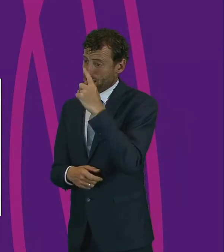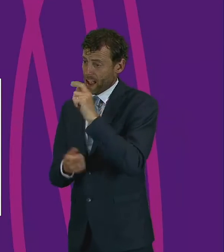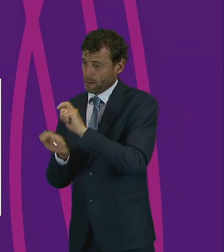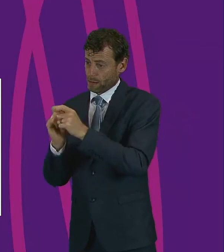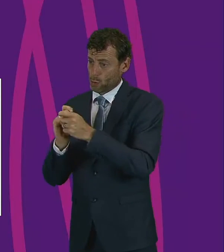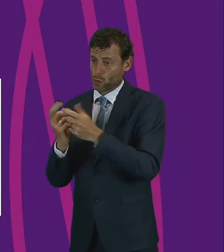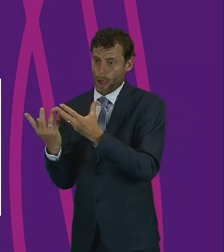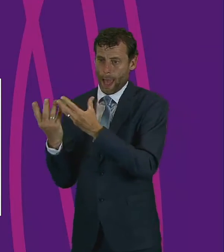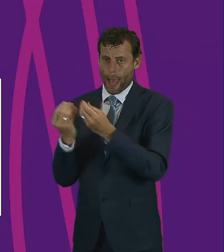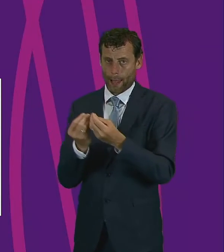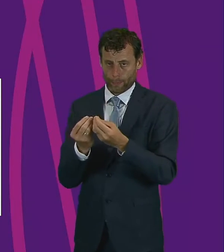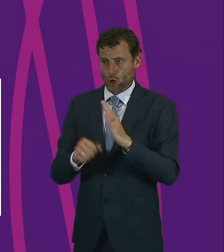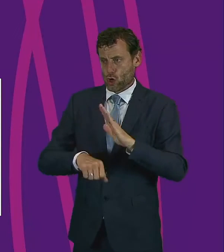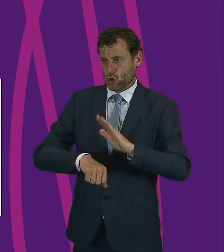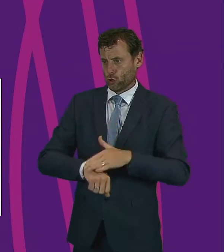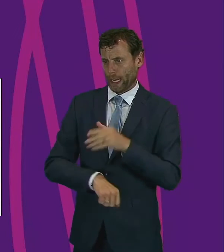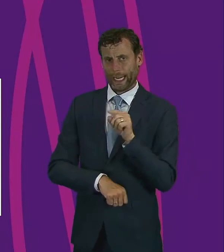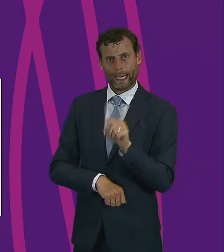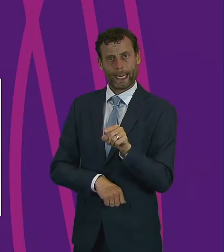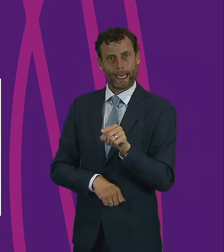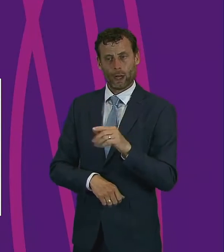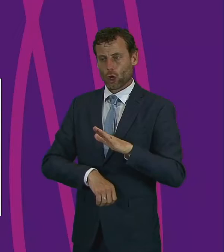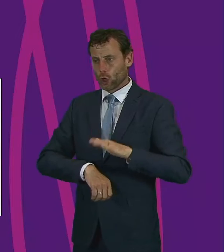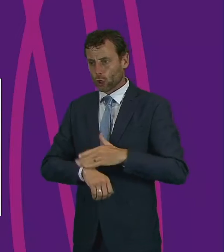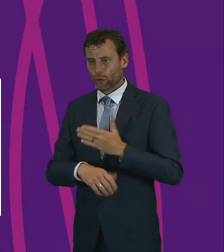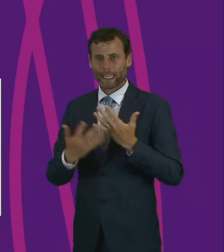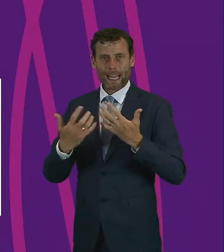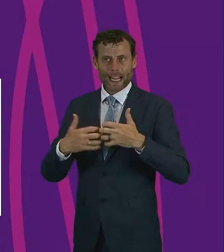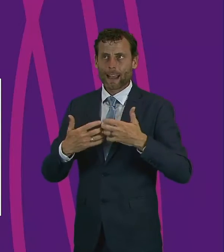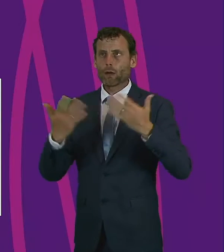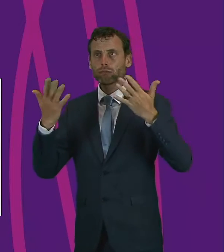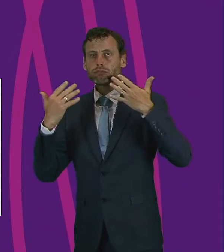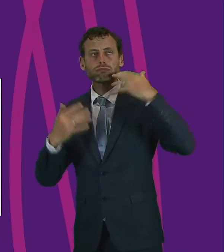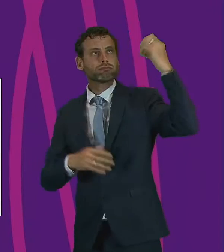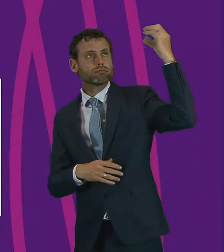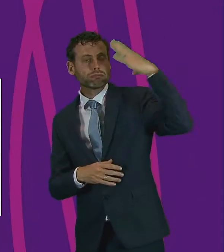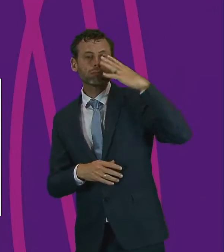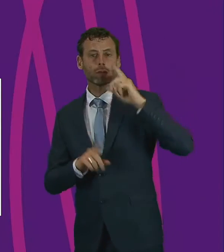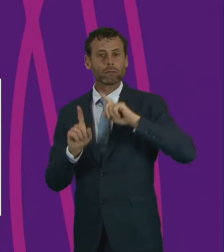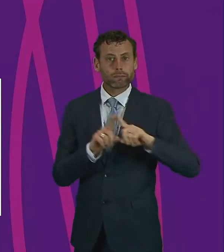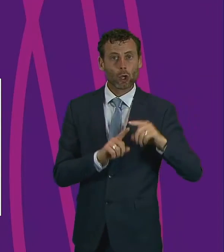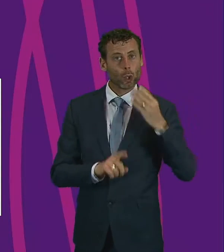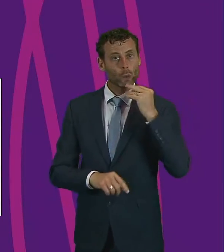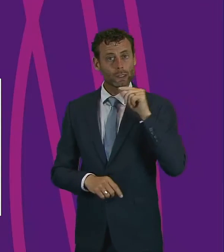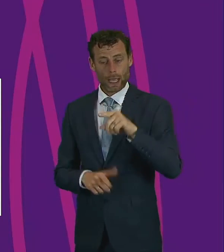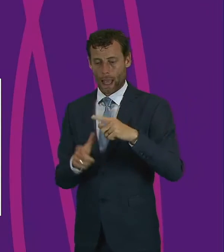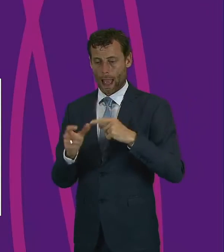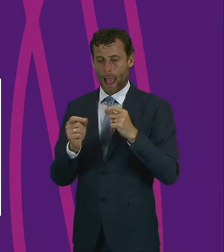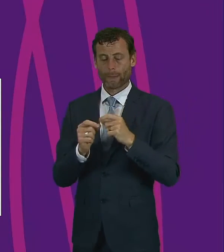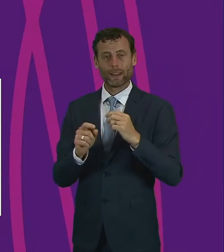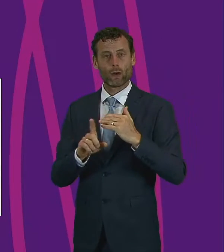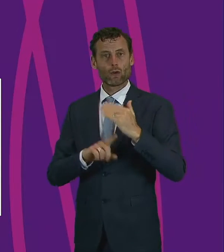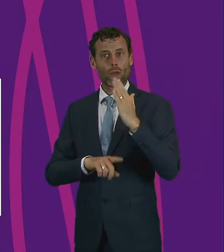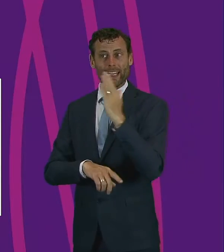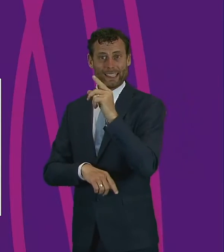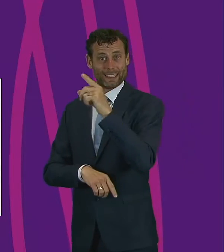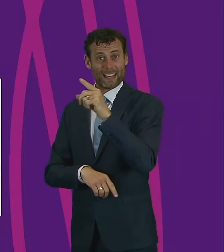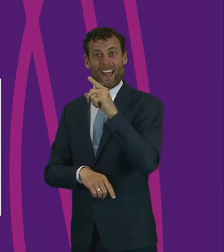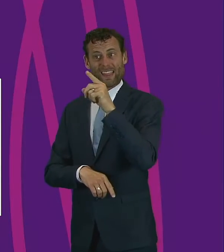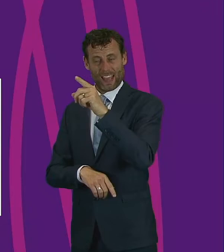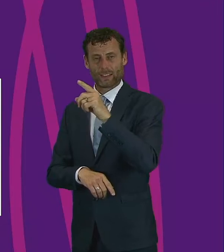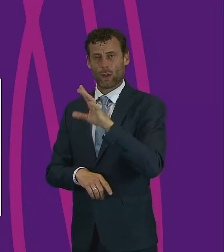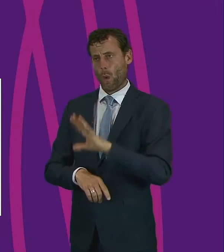to diversify to greener technology and keep Aberdeen in the North East as the all-energy capital of Europe.